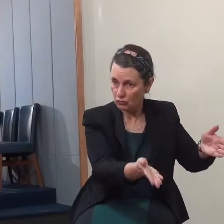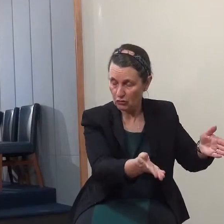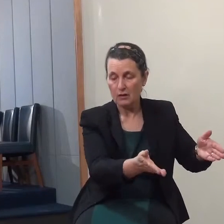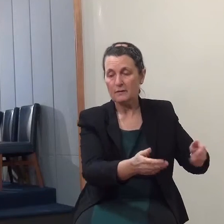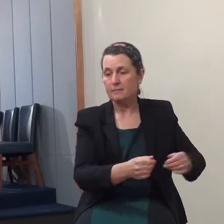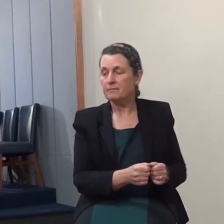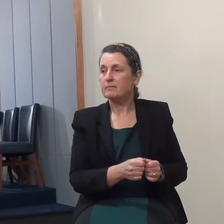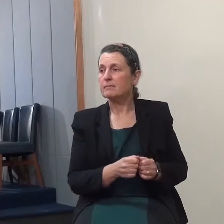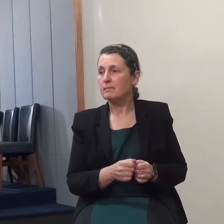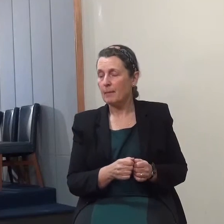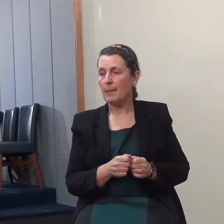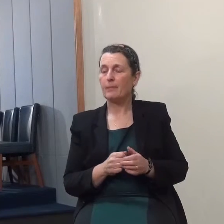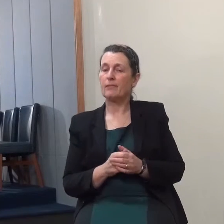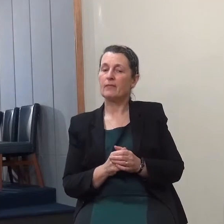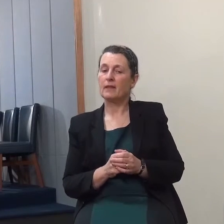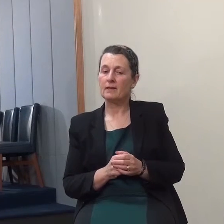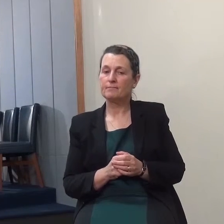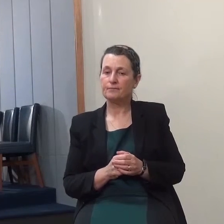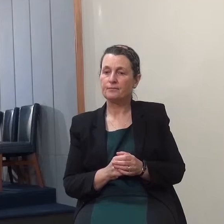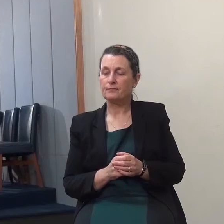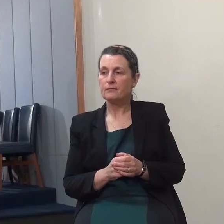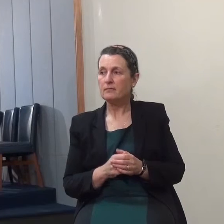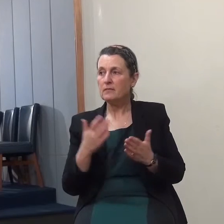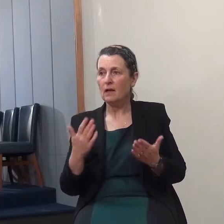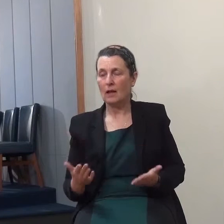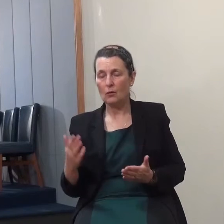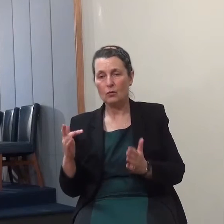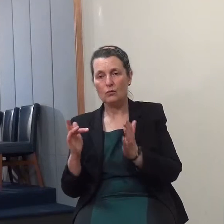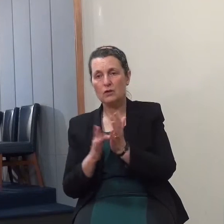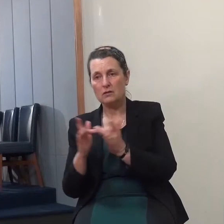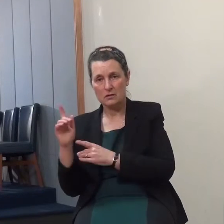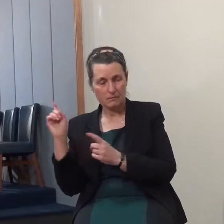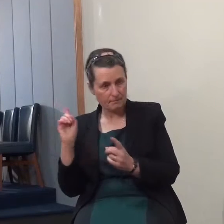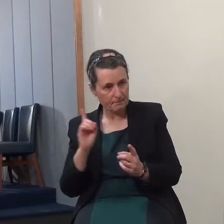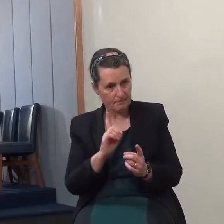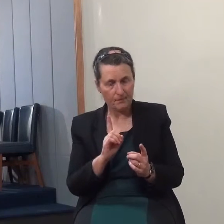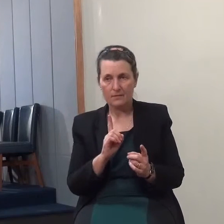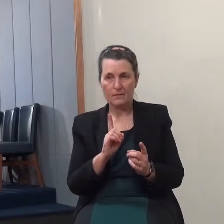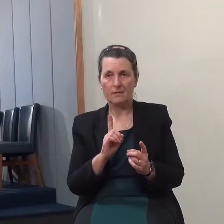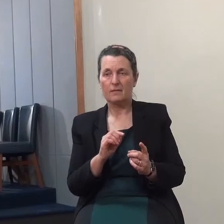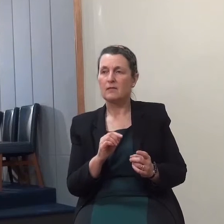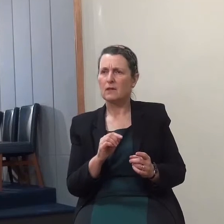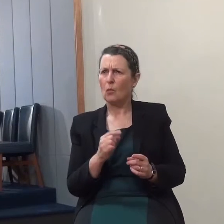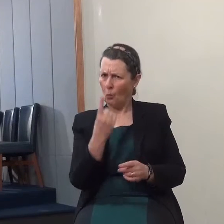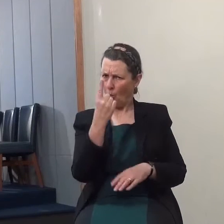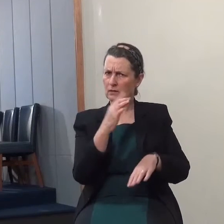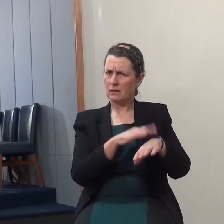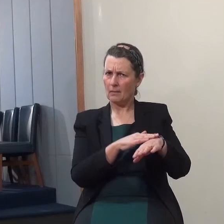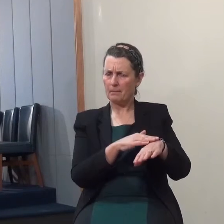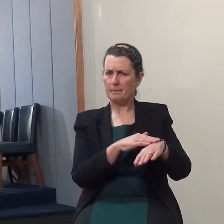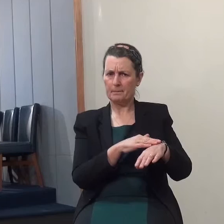how Christ, by his command, they caught a great shoal of fish, and